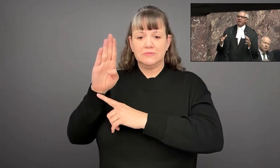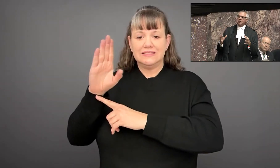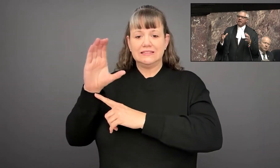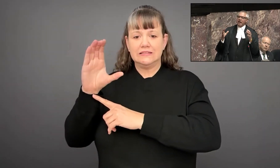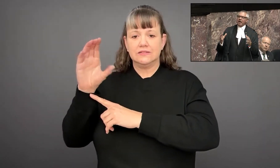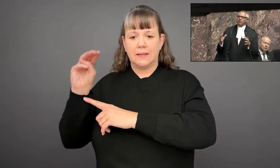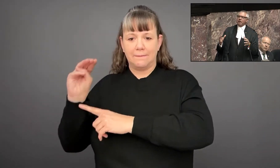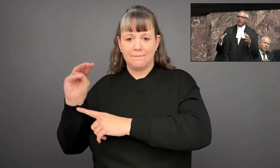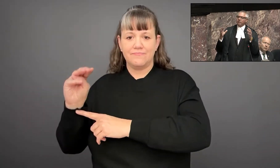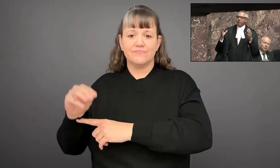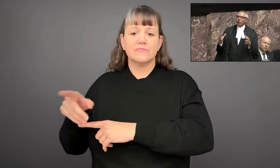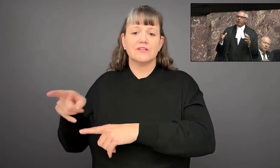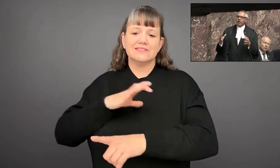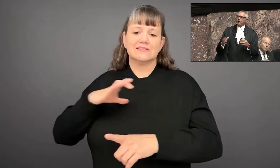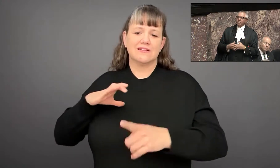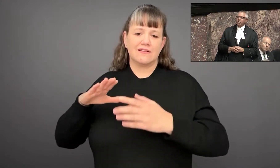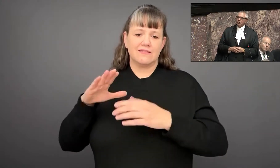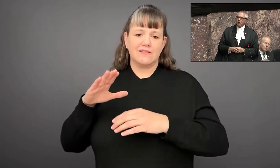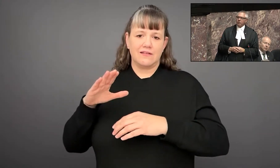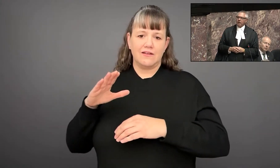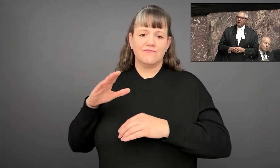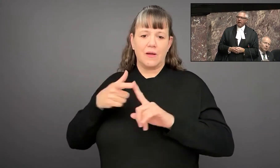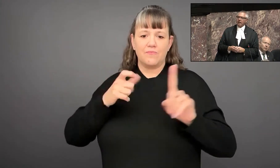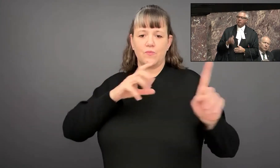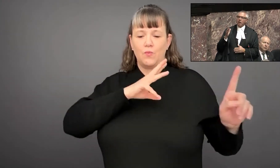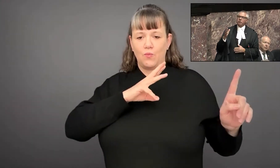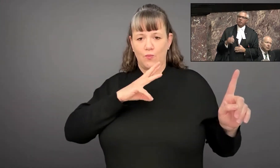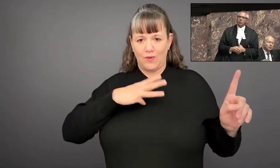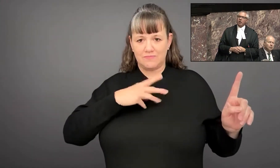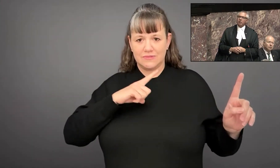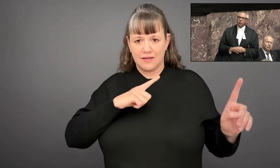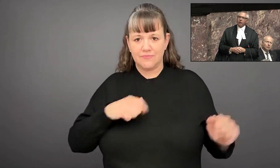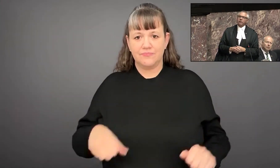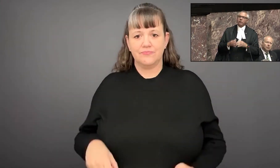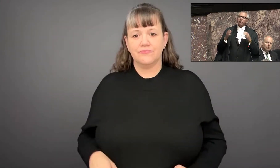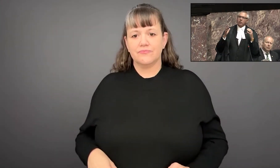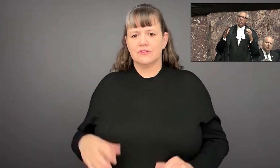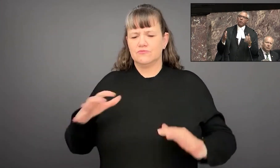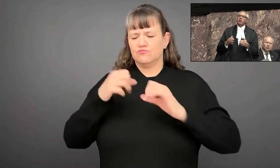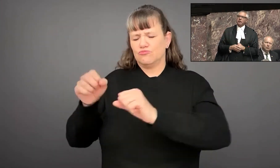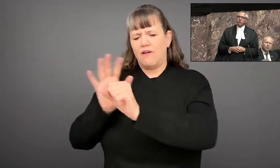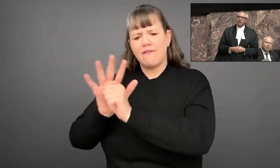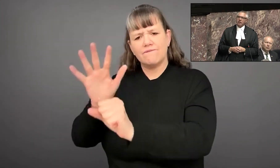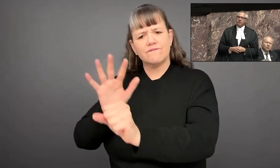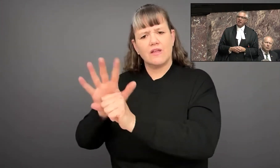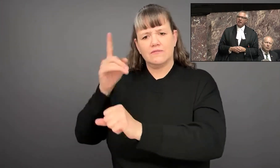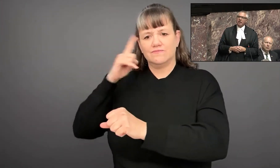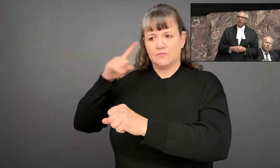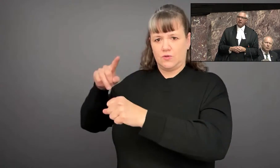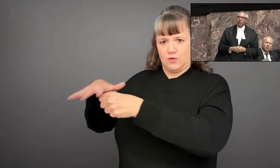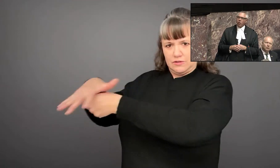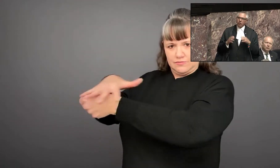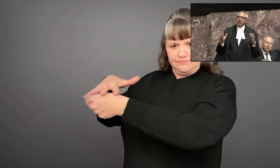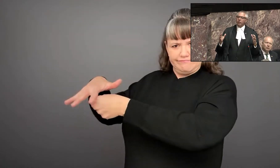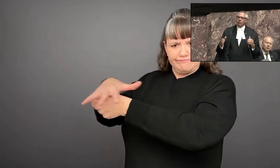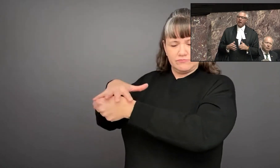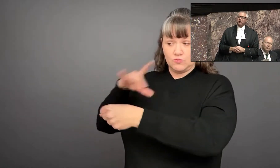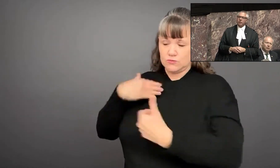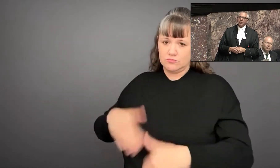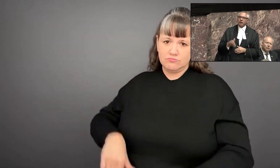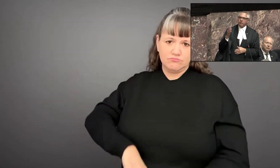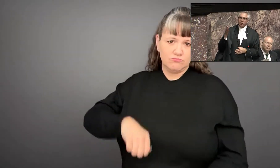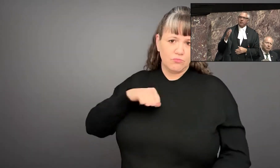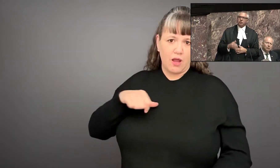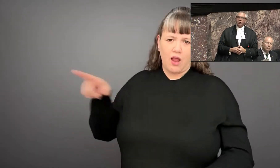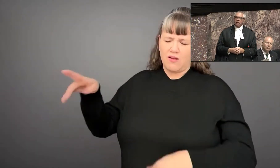an amazing advocate for Caribou-Chilcotin, and I'm proud to know her, and I'm grateful for her work that she does all year around.